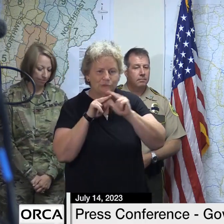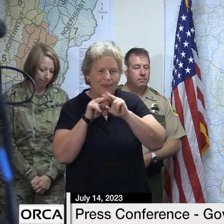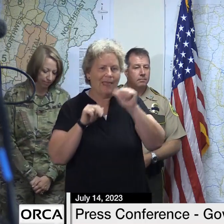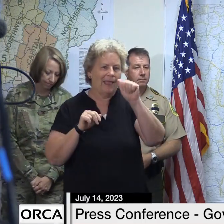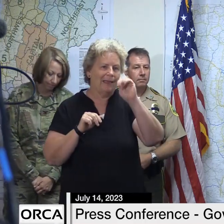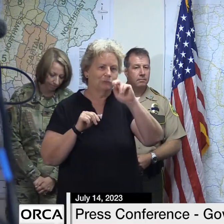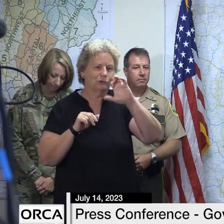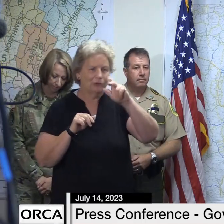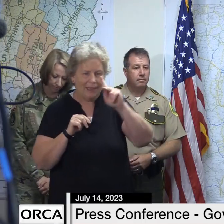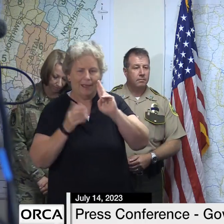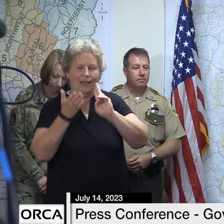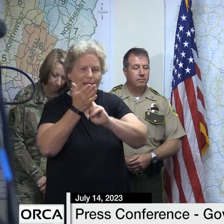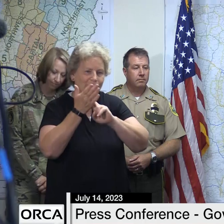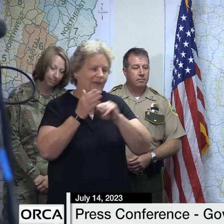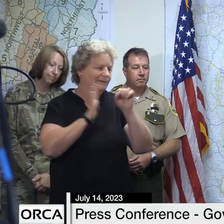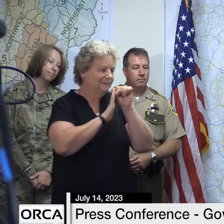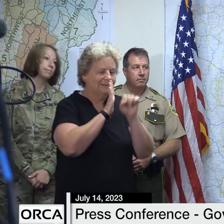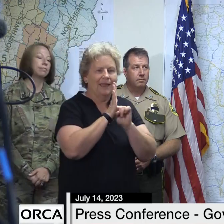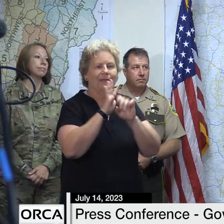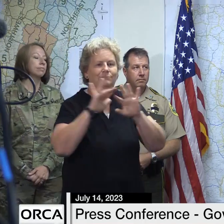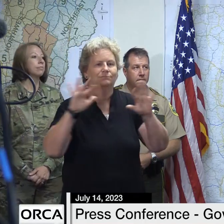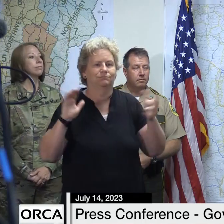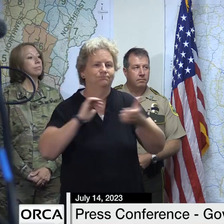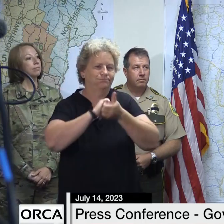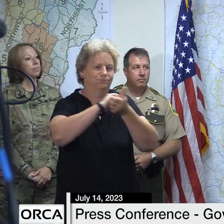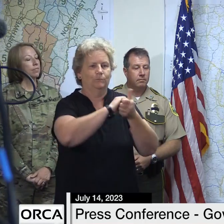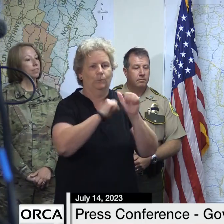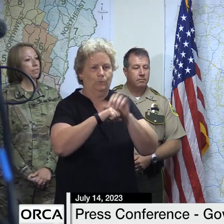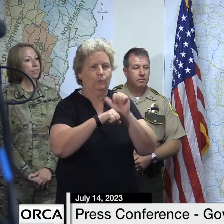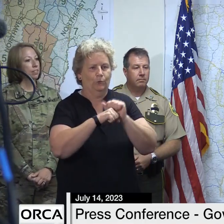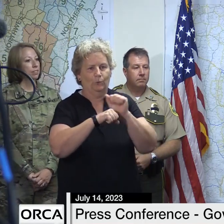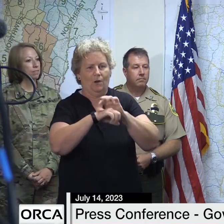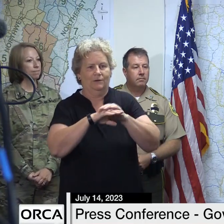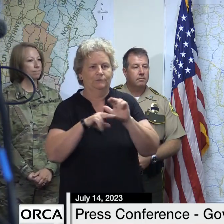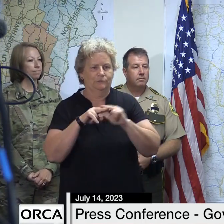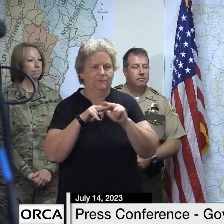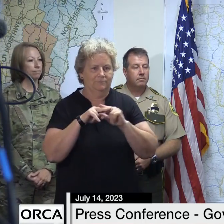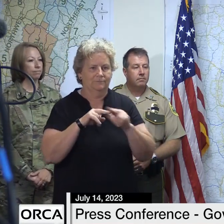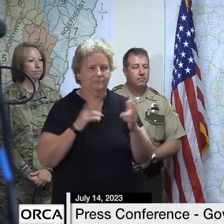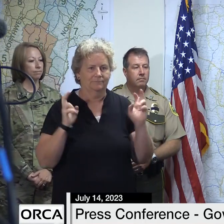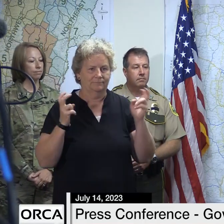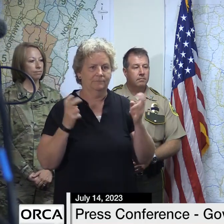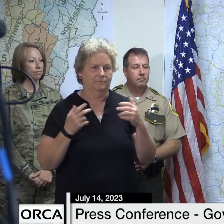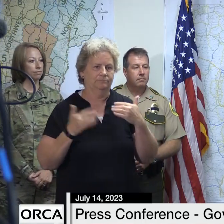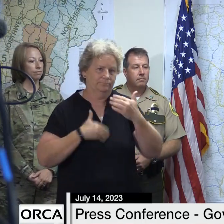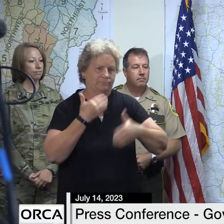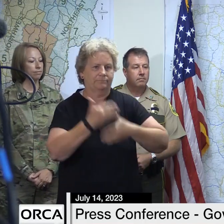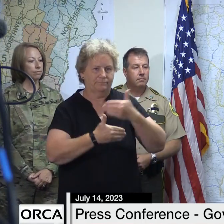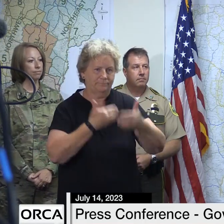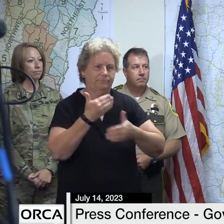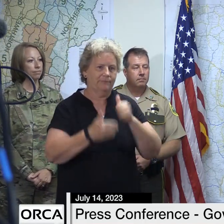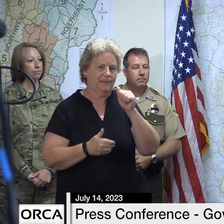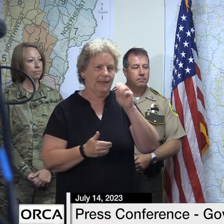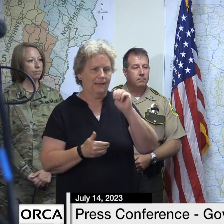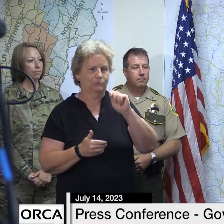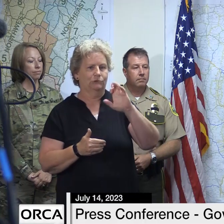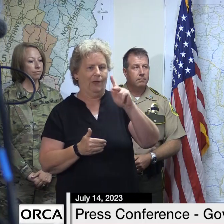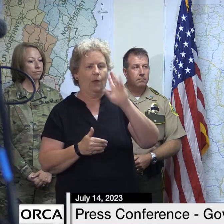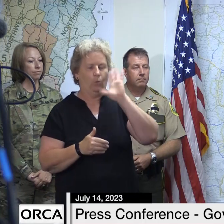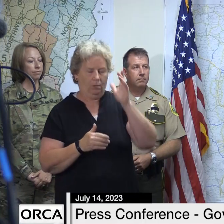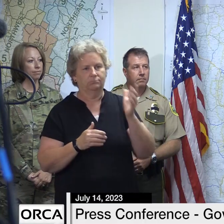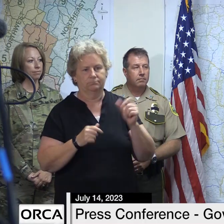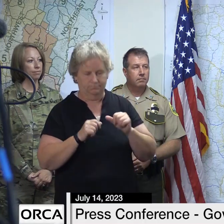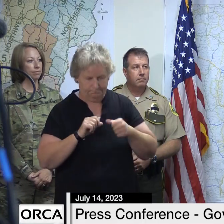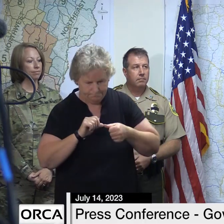on those lines, among other things, are enabling Amtrak to get back into Burlington tonight. The Green Mountain Railroad in